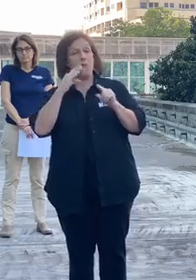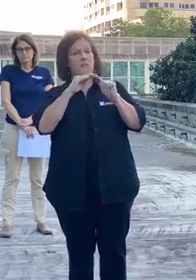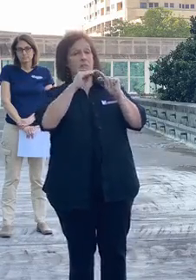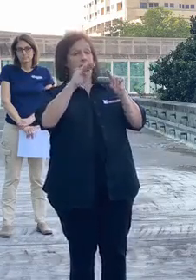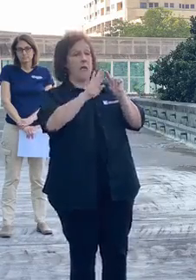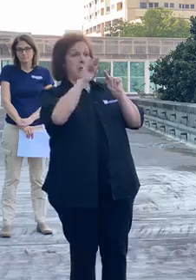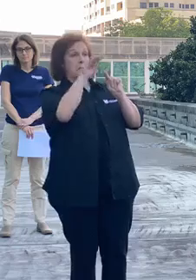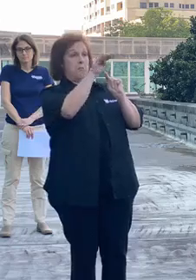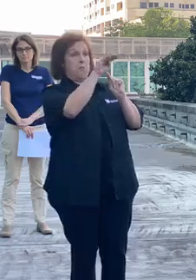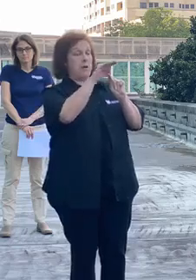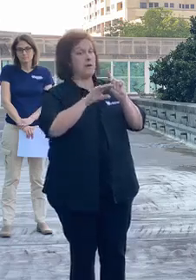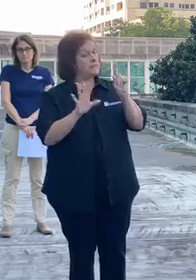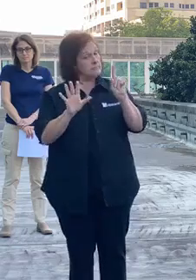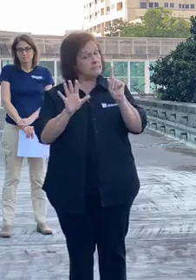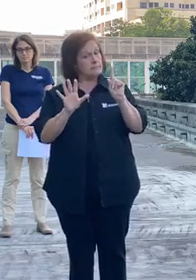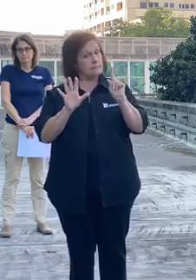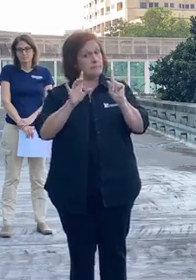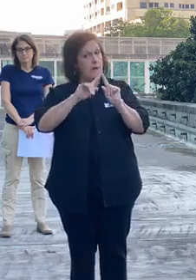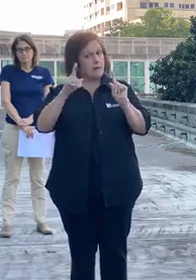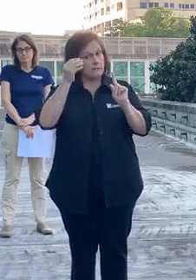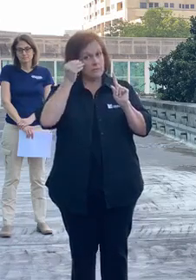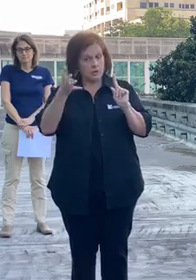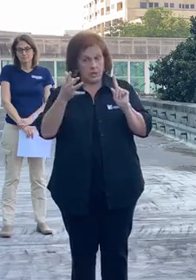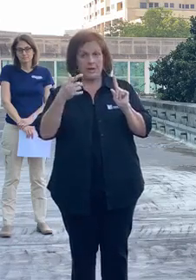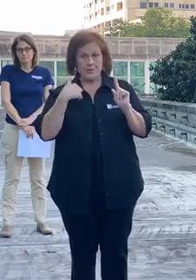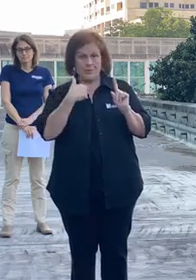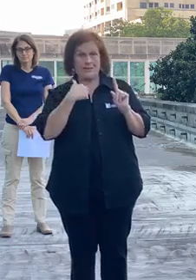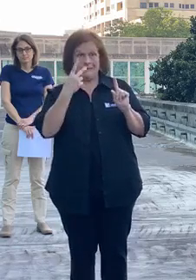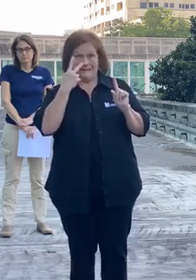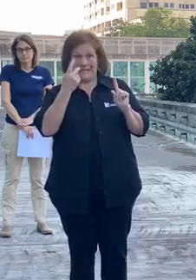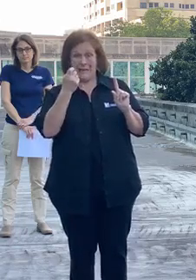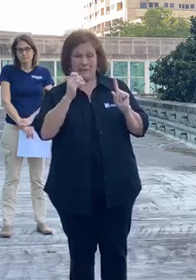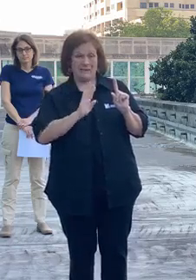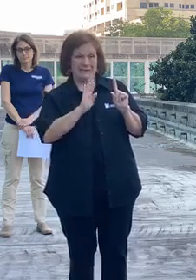But I want you to know, we see the curve.